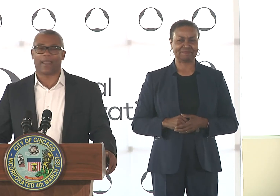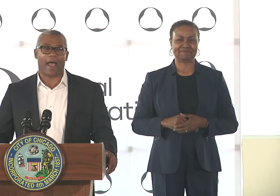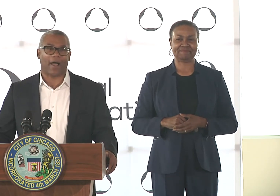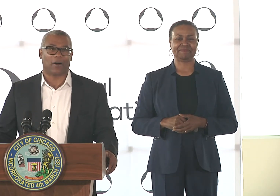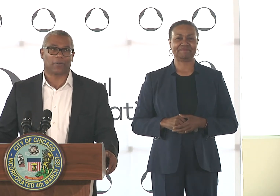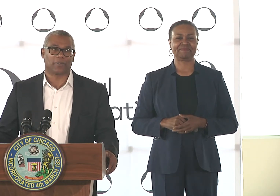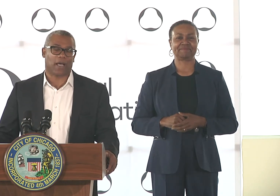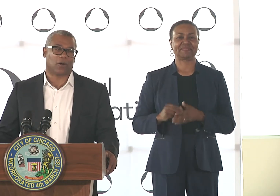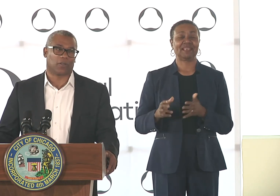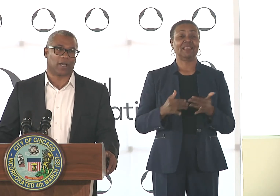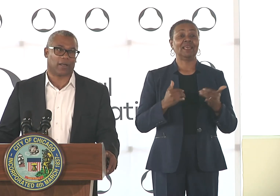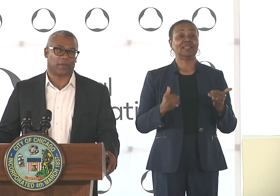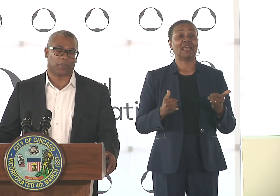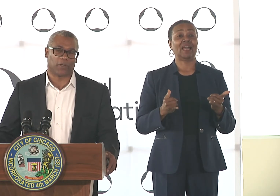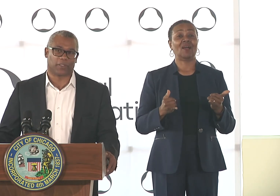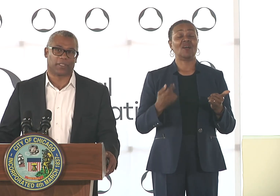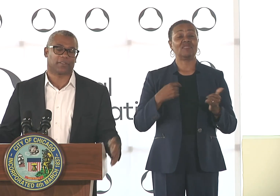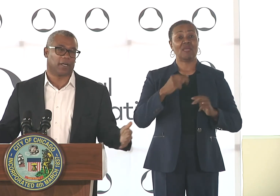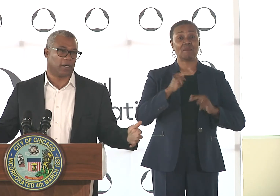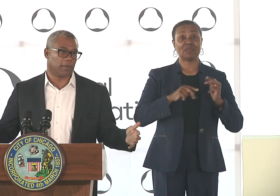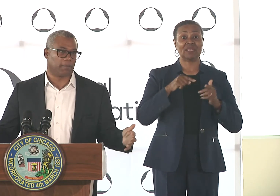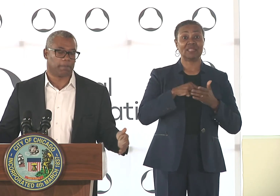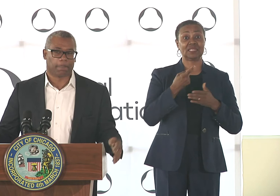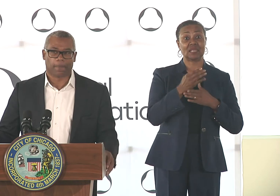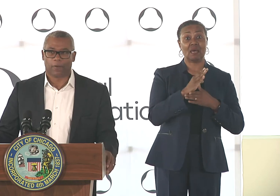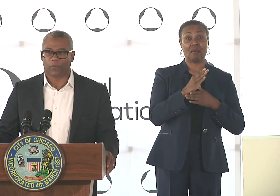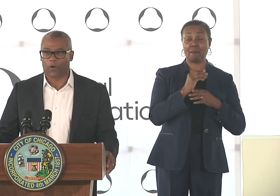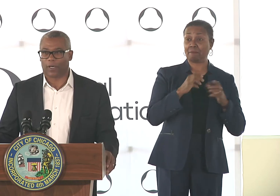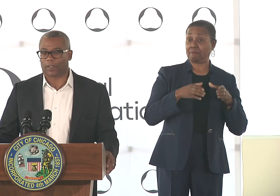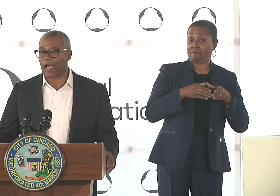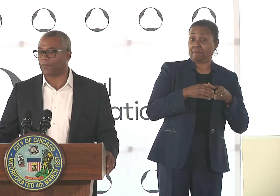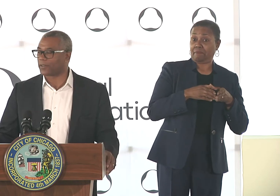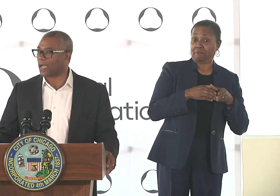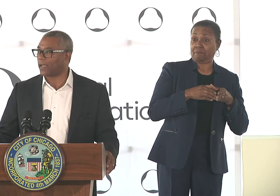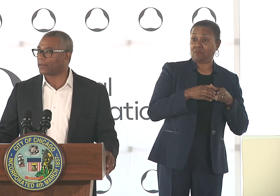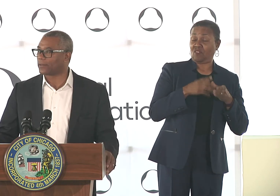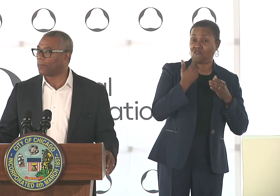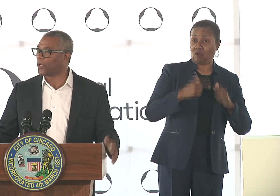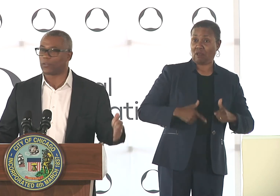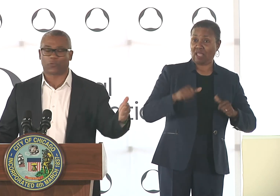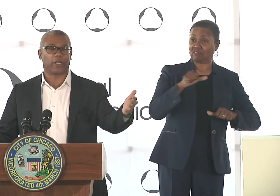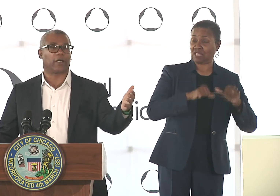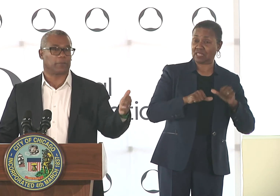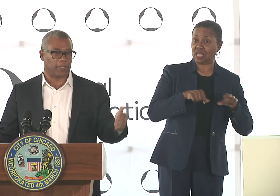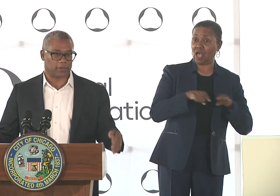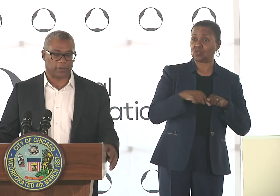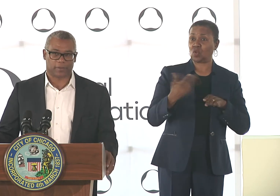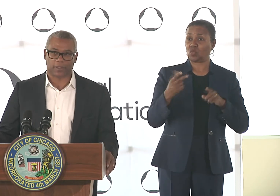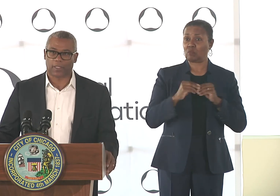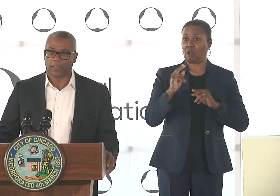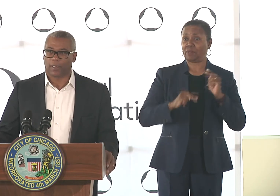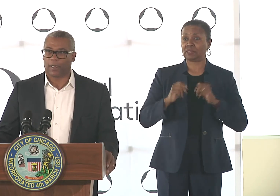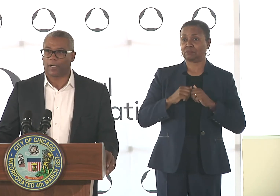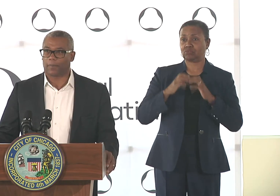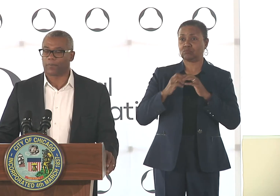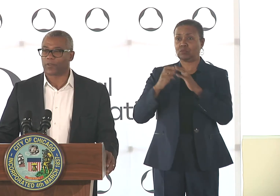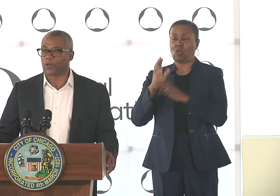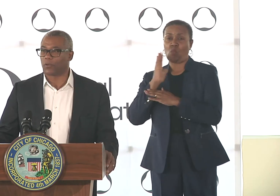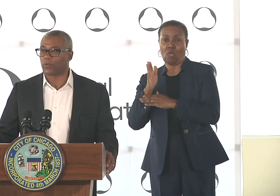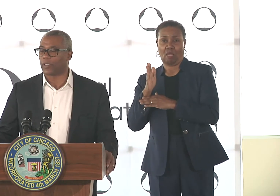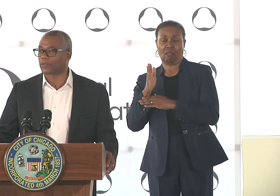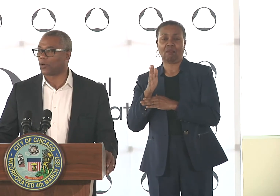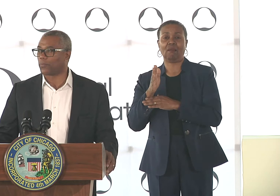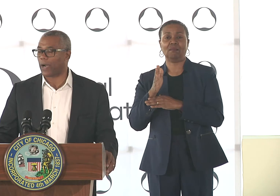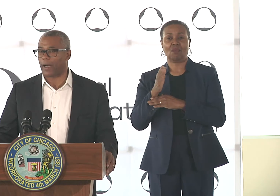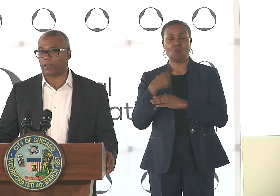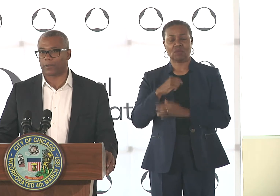building. And now, not only are they building this hub for life and science, they're building 3 other buildings. So